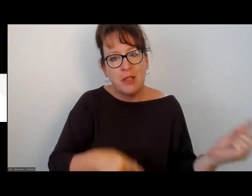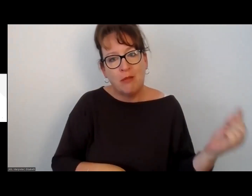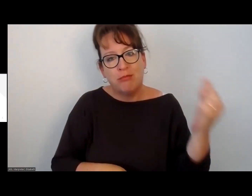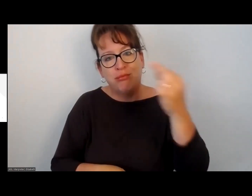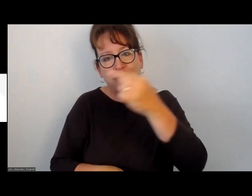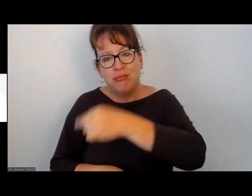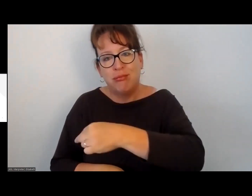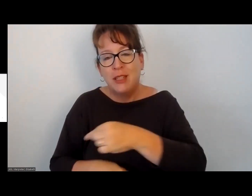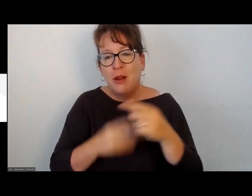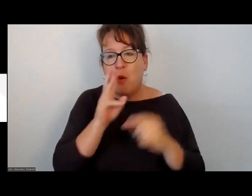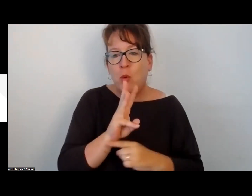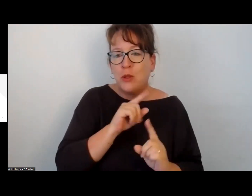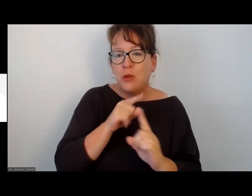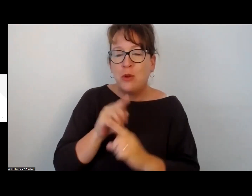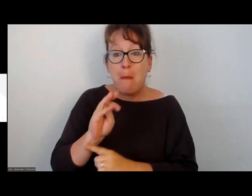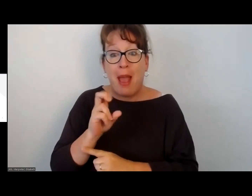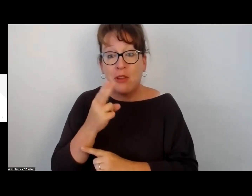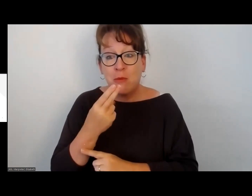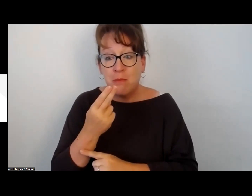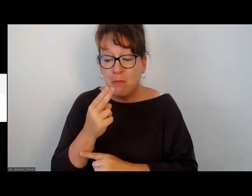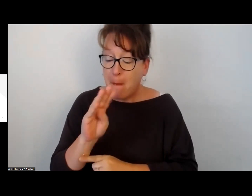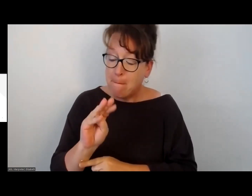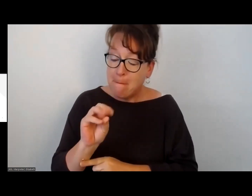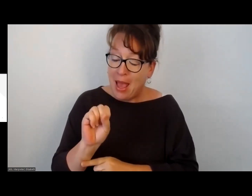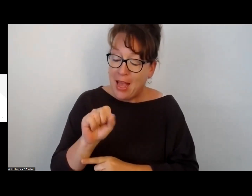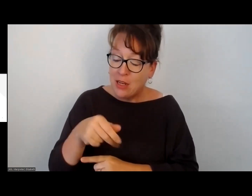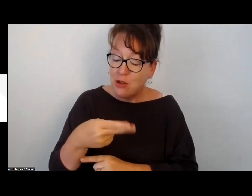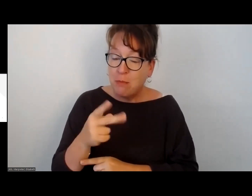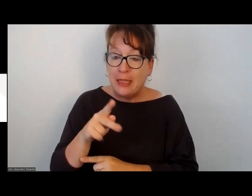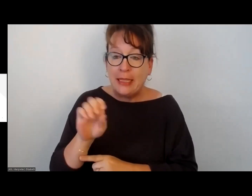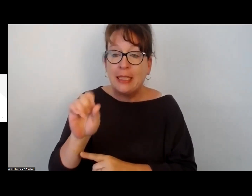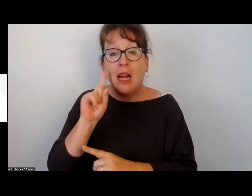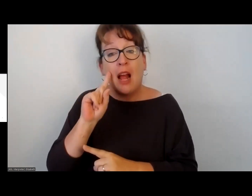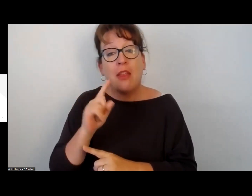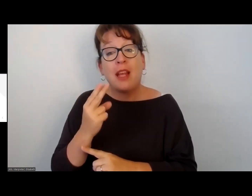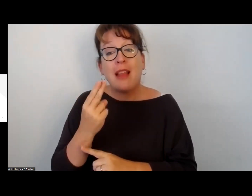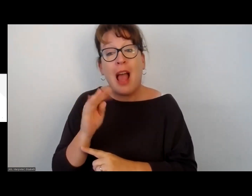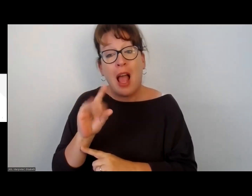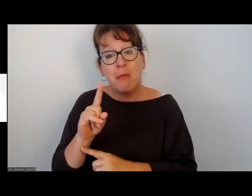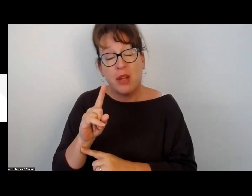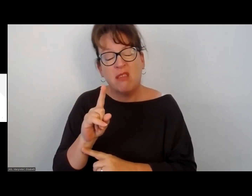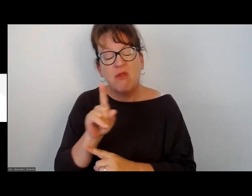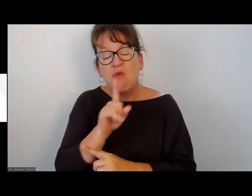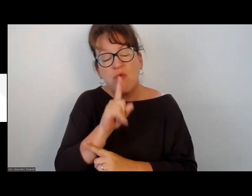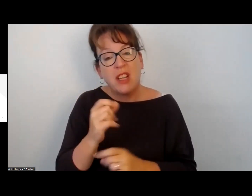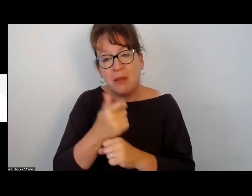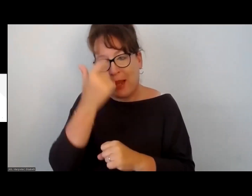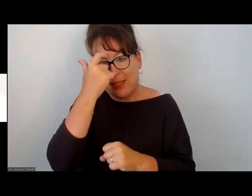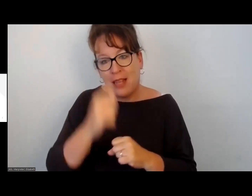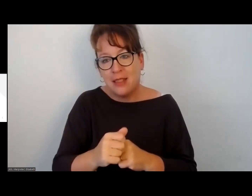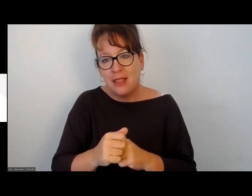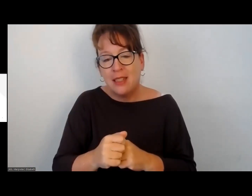for a meeting. So I think the hybrid really makes most sense. Of course, if it was in Mashpee, I would try to attend in person to